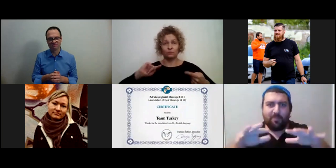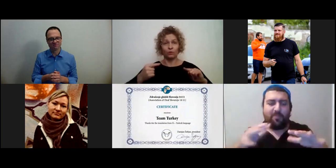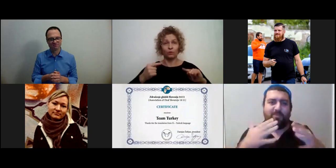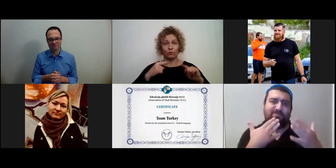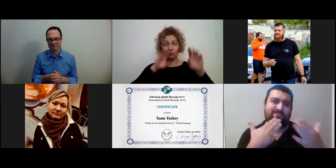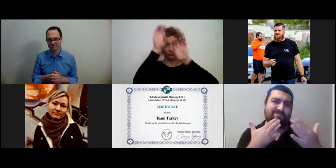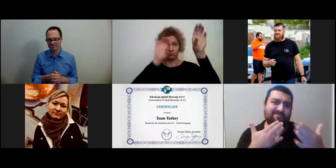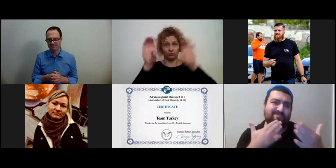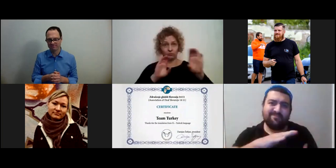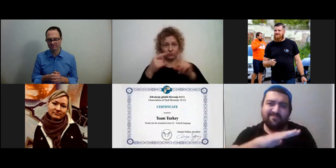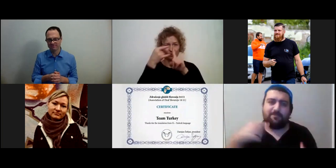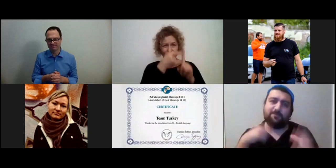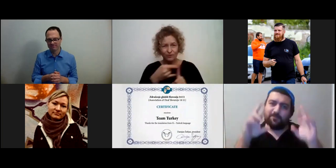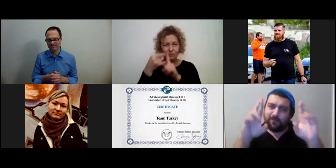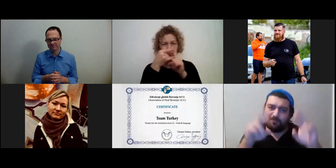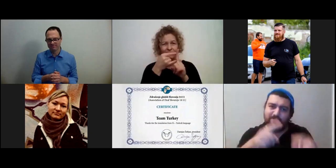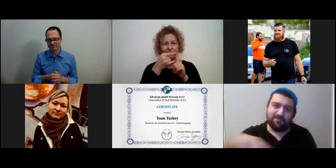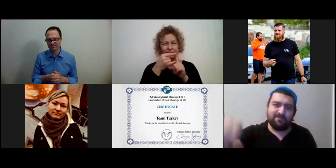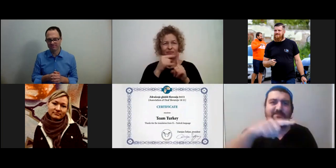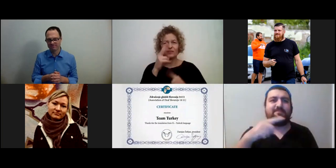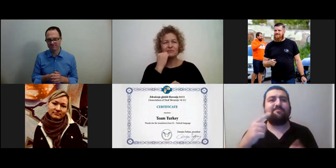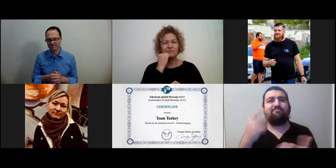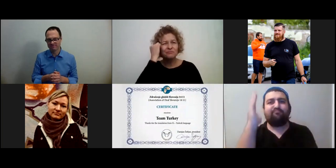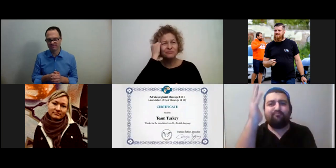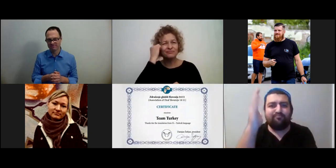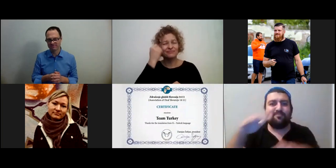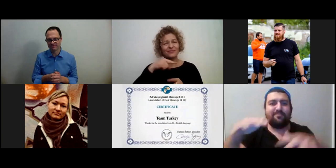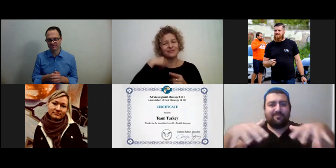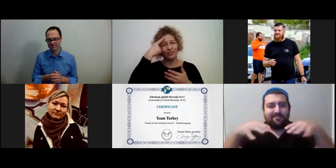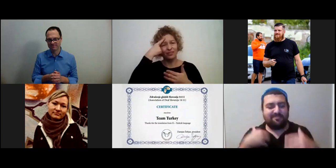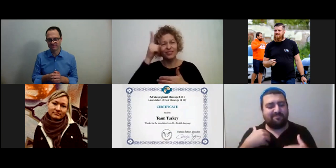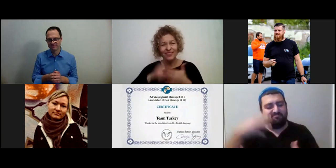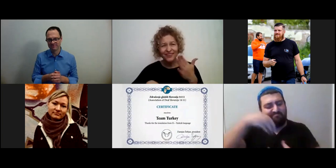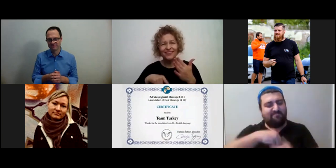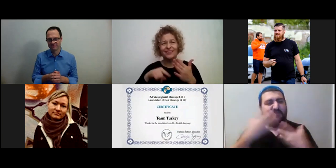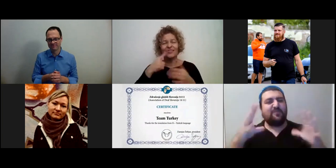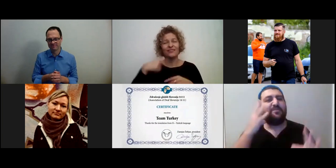all these different interpreters on Zoom. Thank you so much.